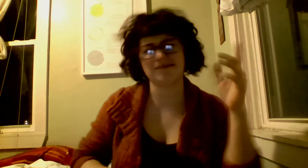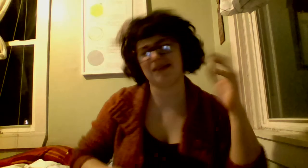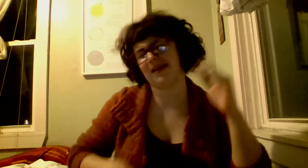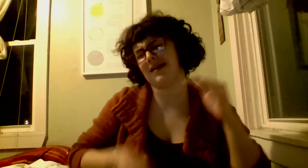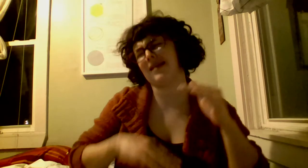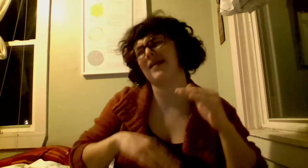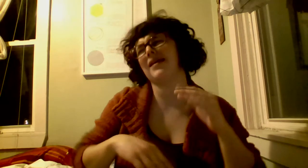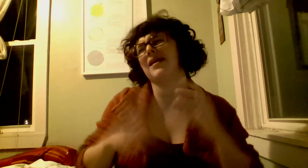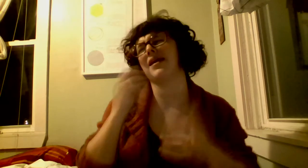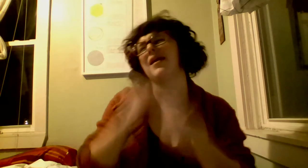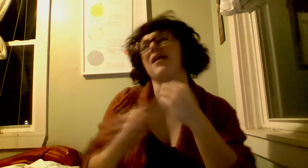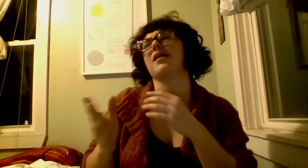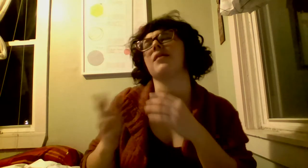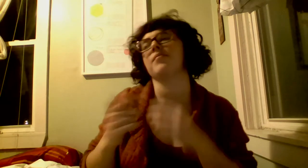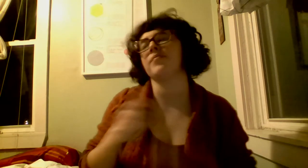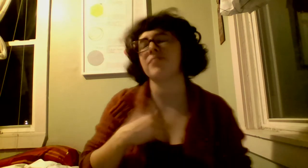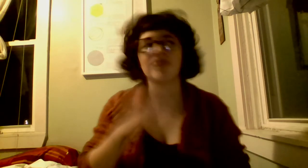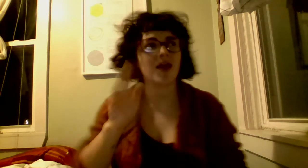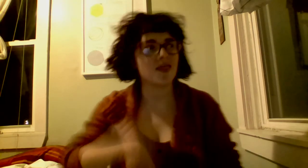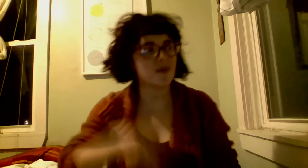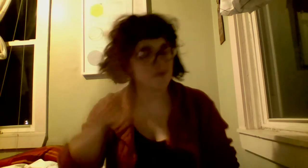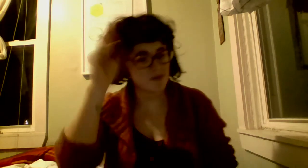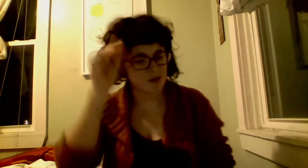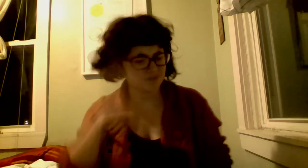on, I'm not even half full yet," said the Ashland.